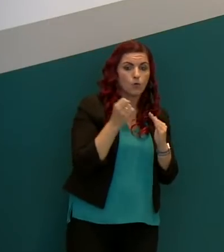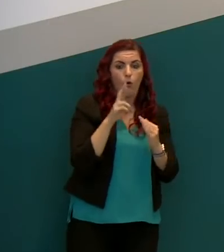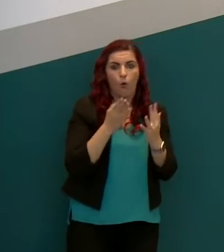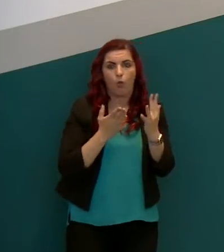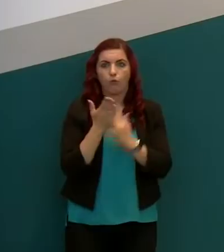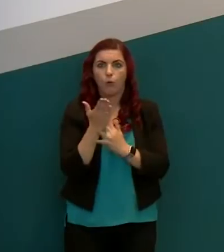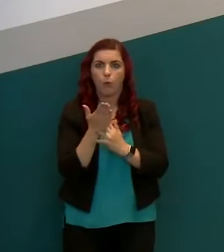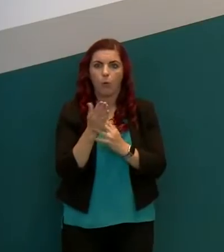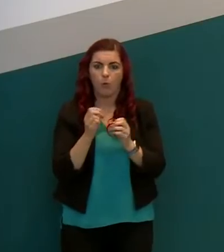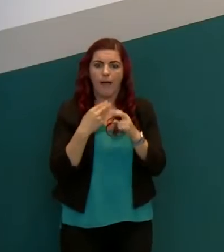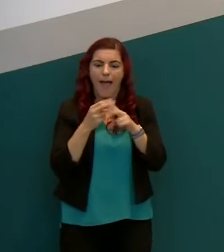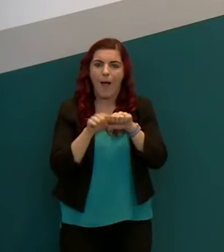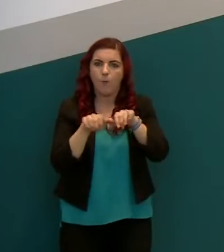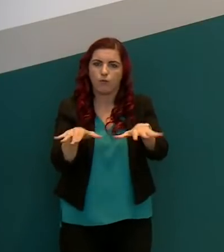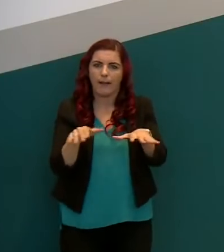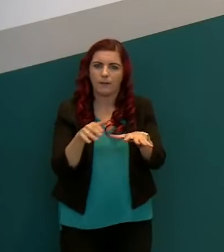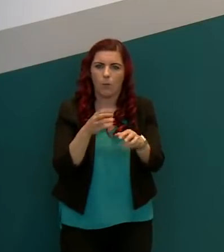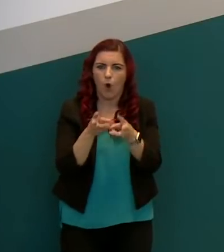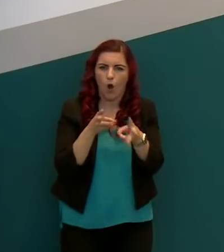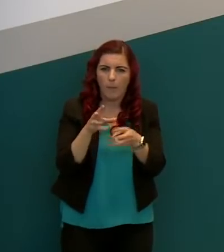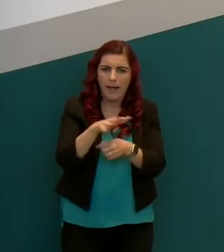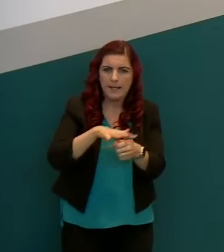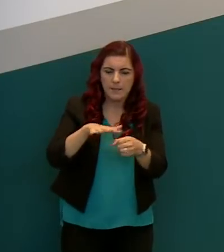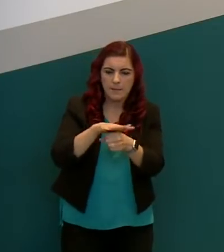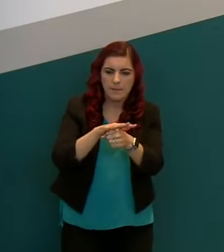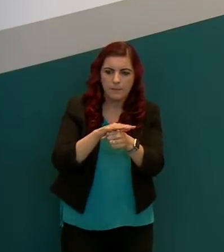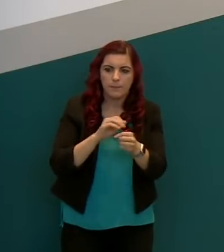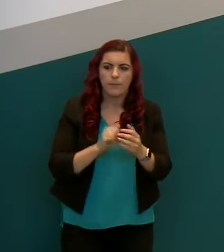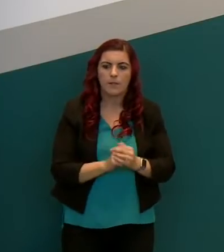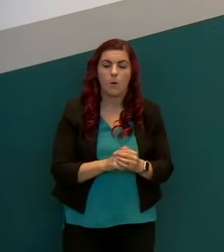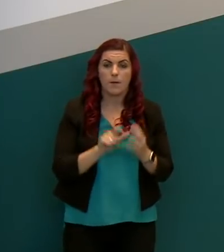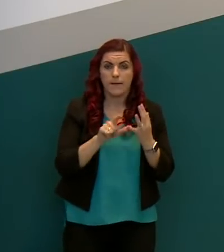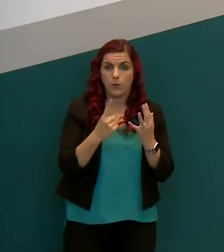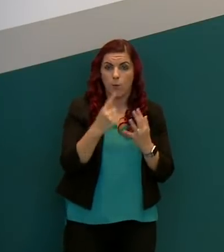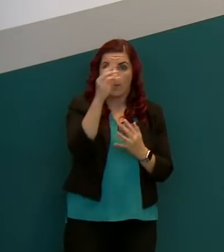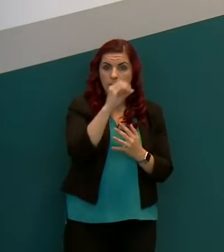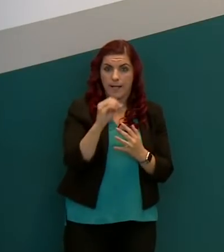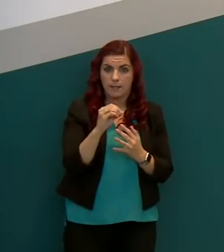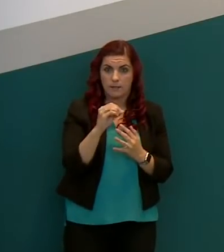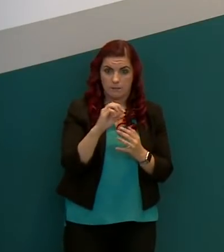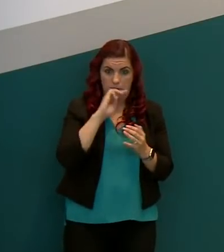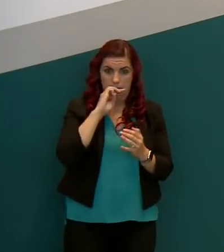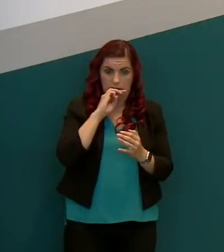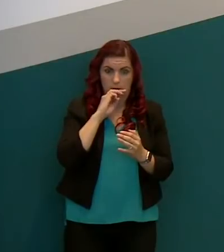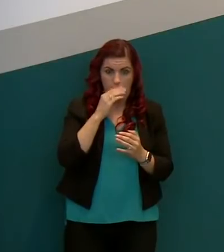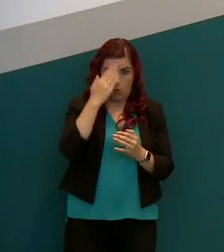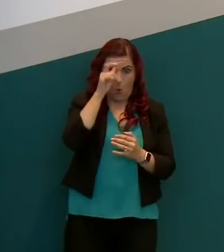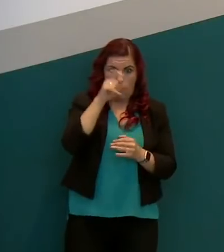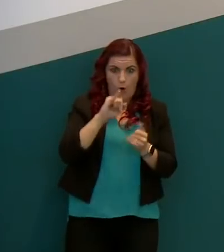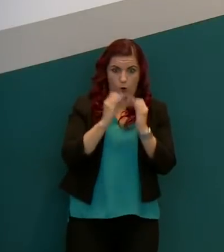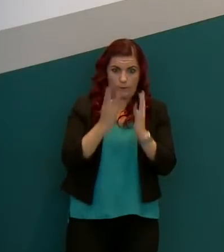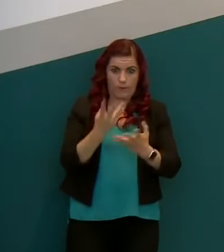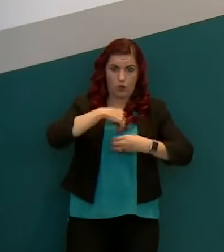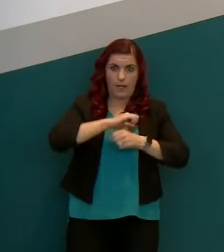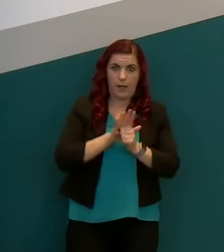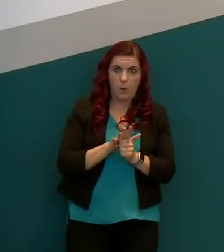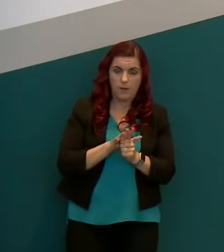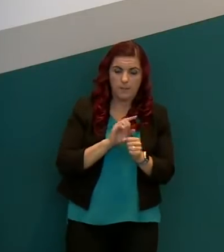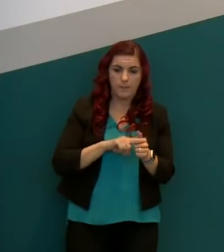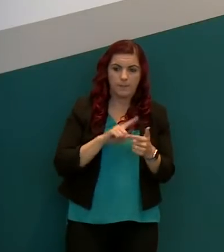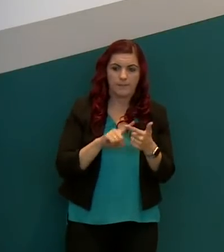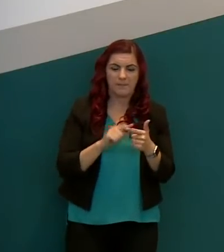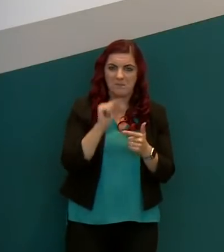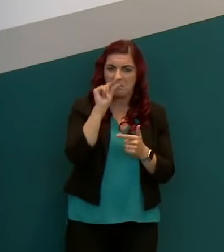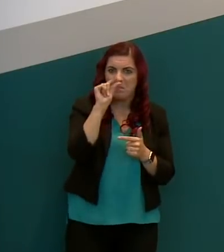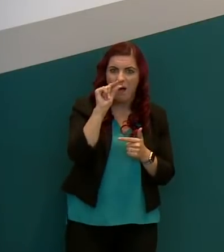setting. So 71% are close contacts of confirmed cases. There's very little in terms of travel-related